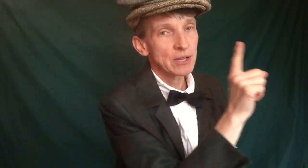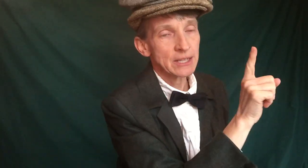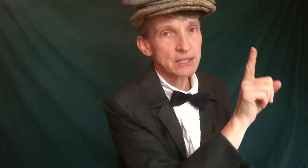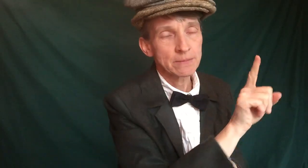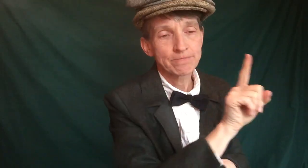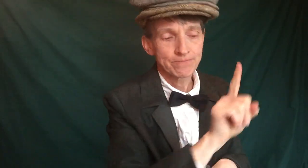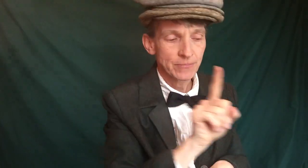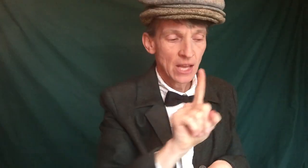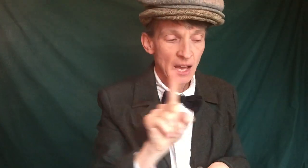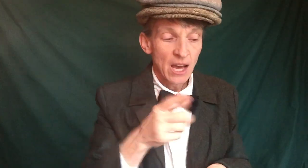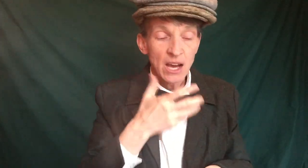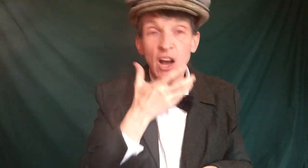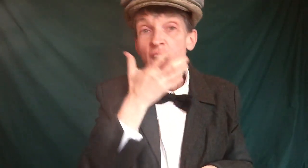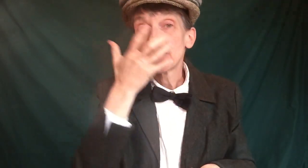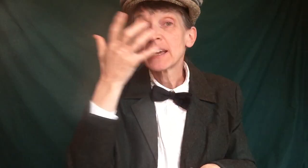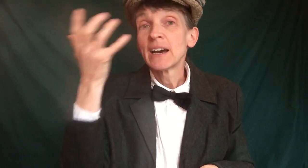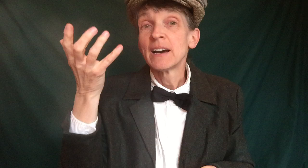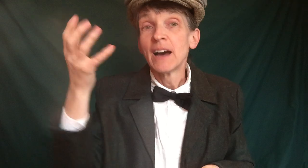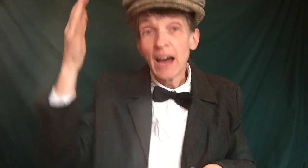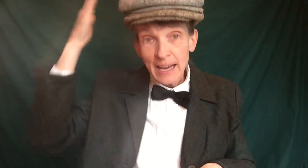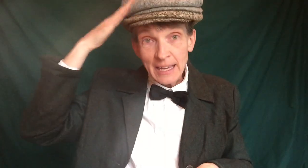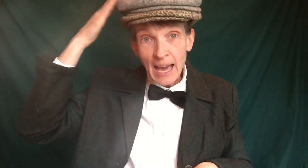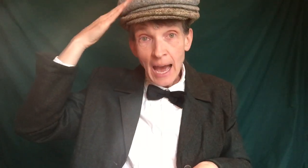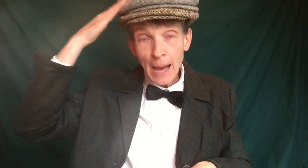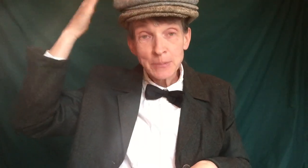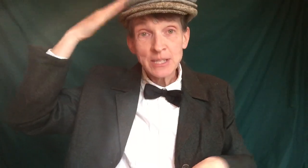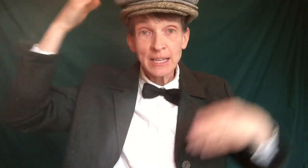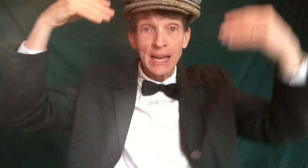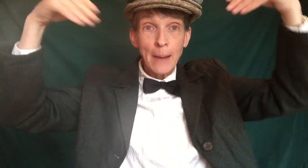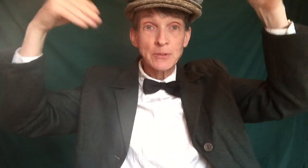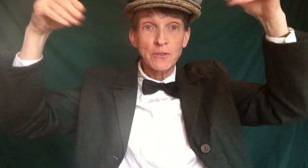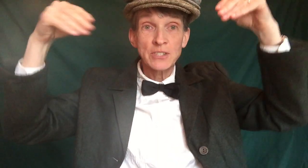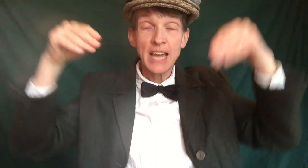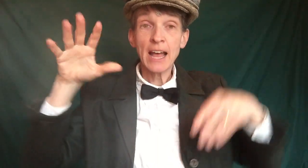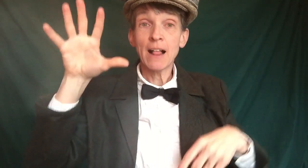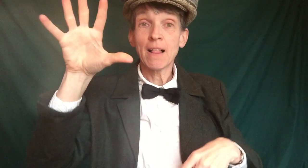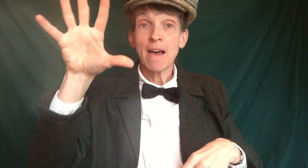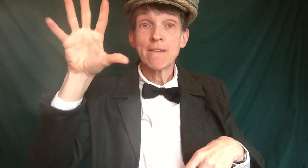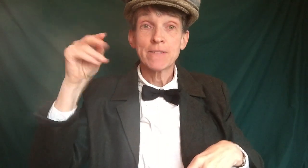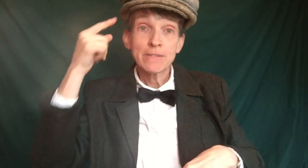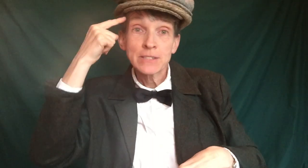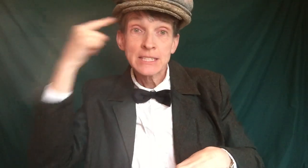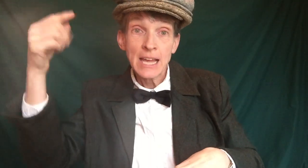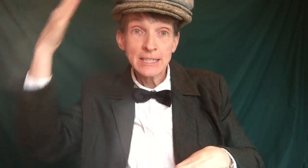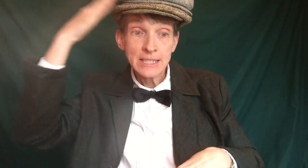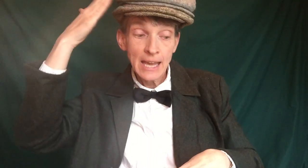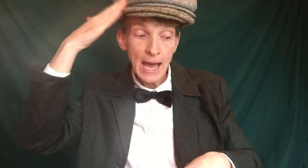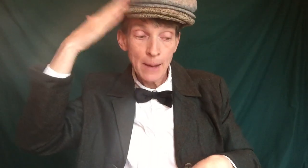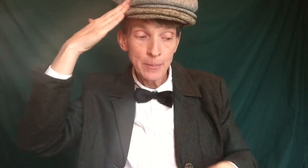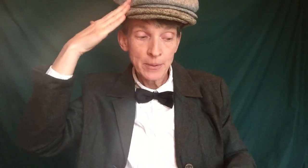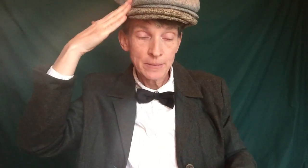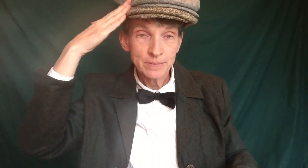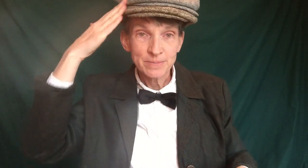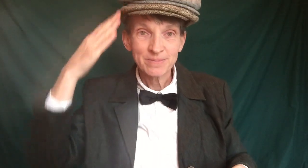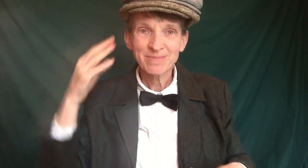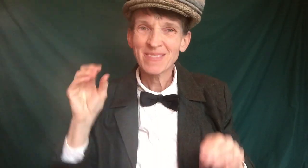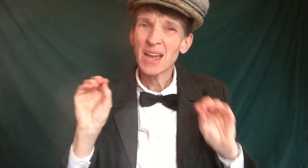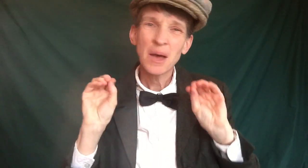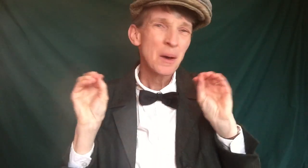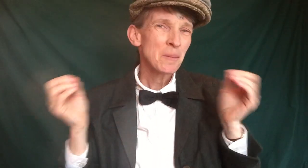street, calling, "Caps! Caps for sale! 50 cents a cap!"